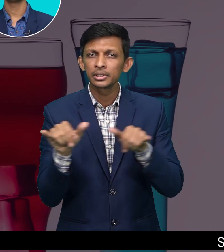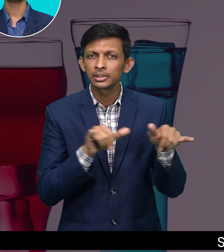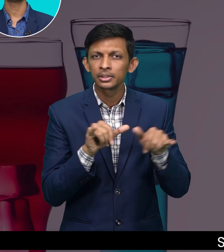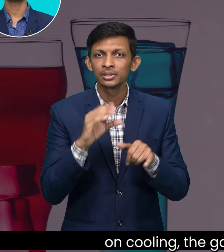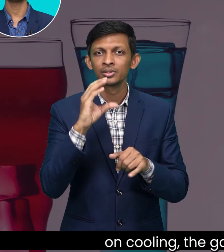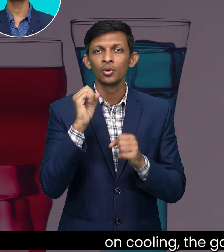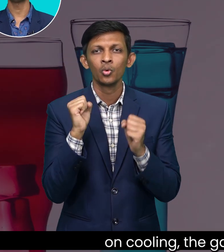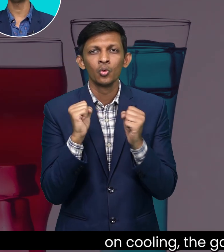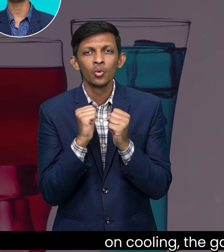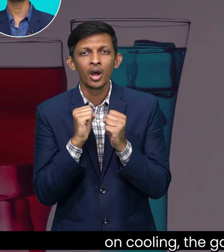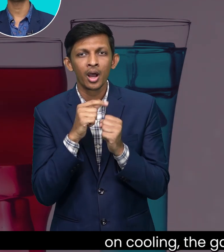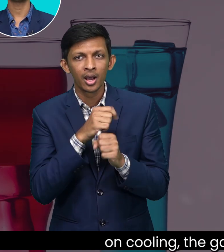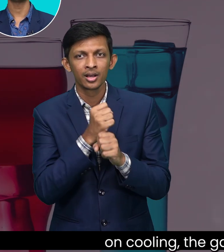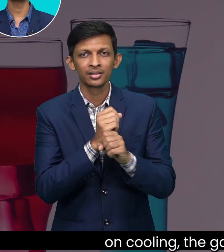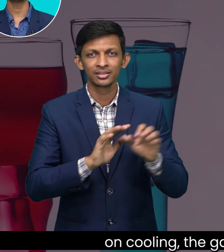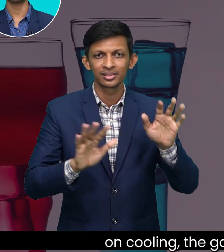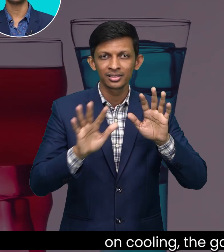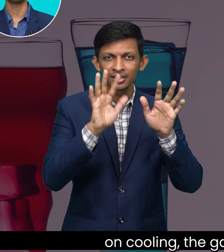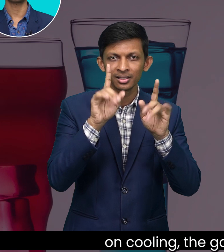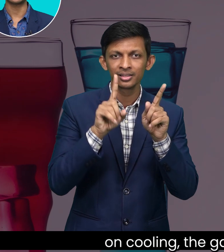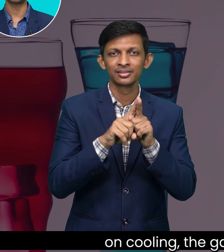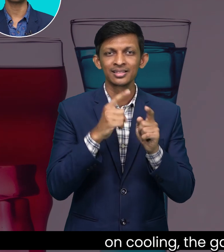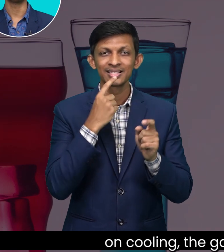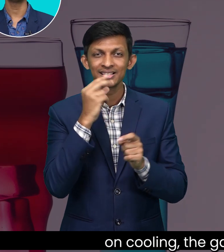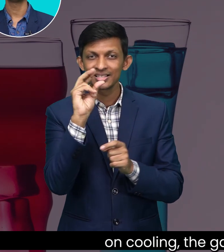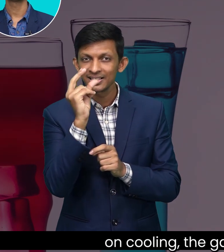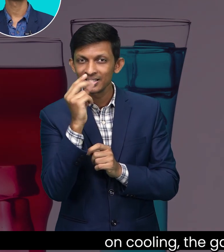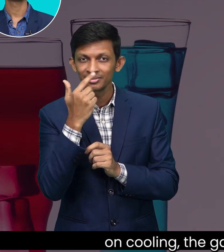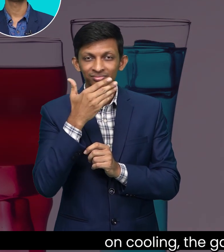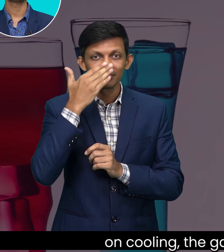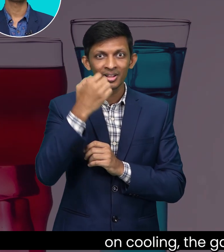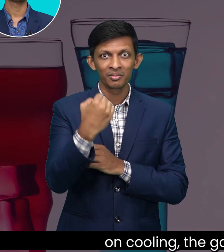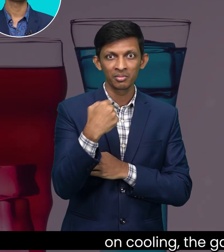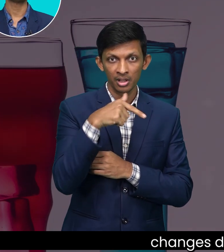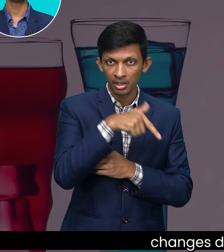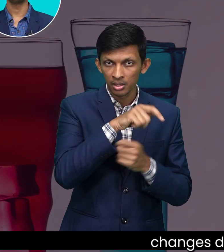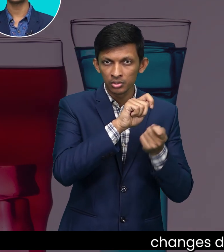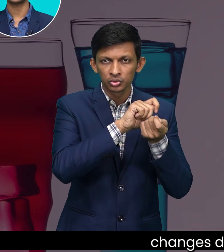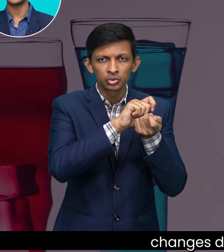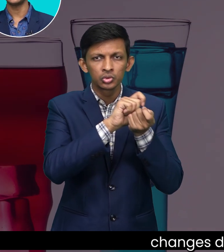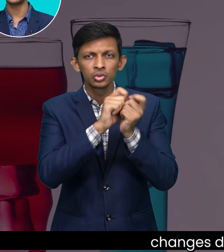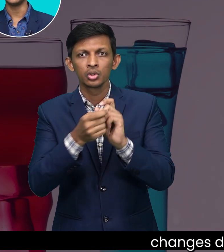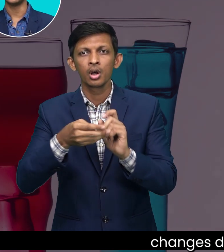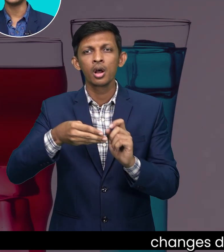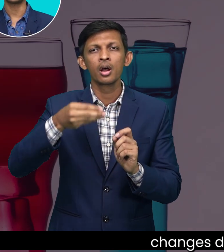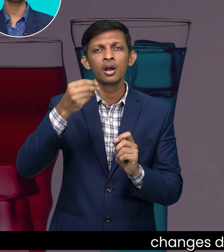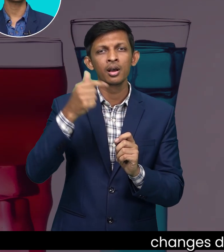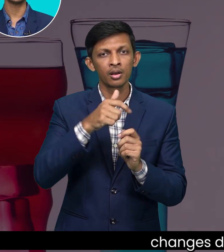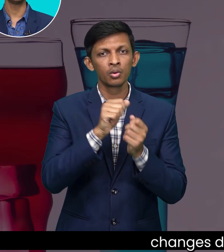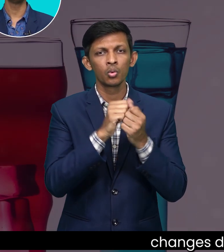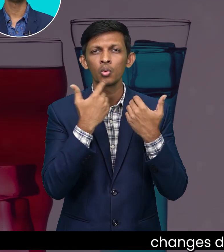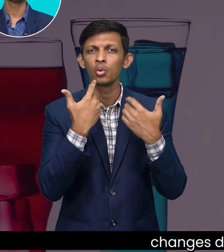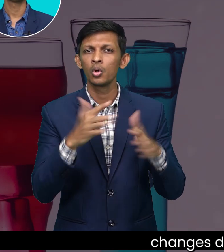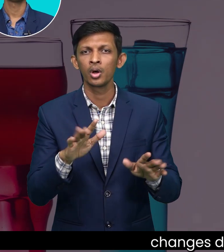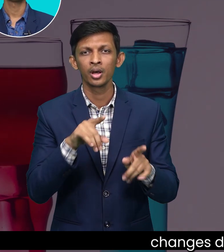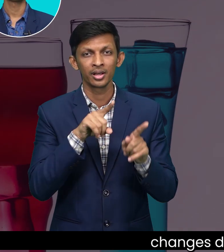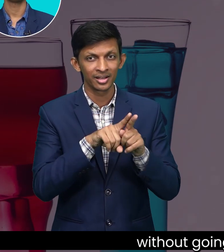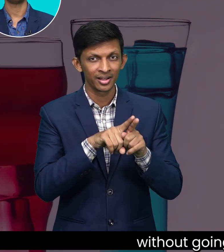Similarly, on cooling, the gaseous form of camphor changes directly into a